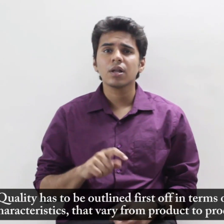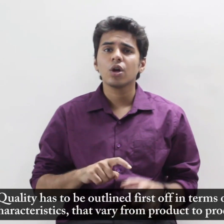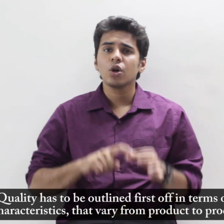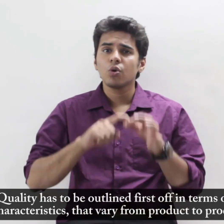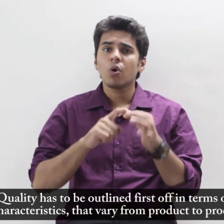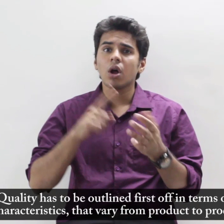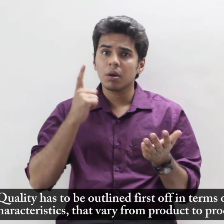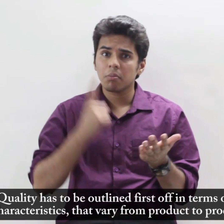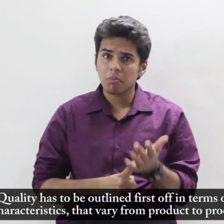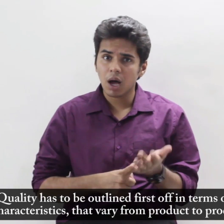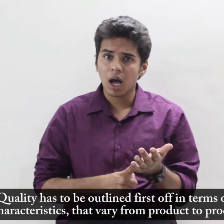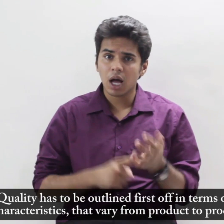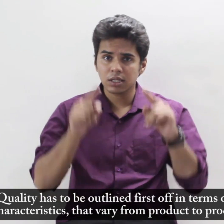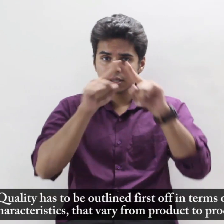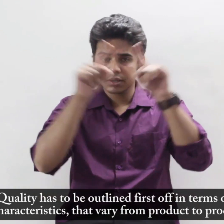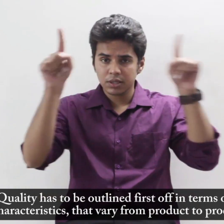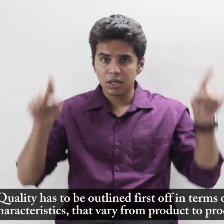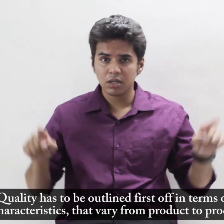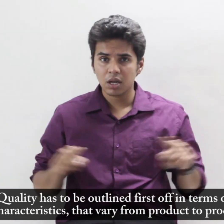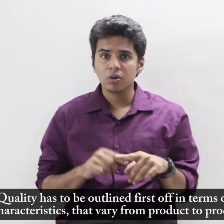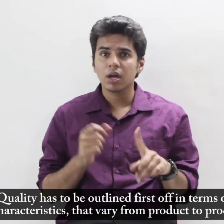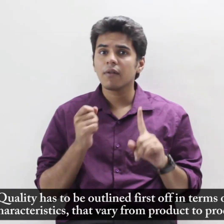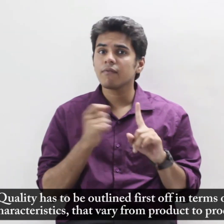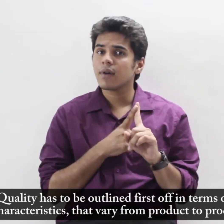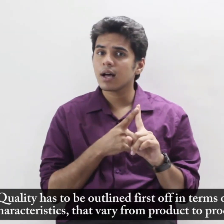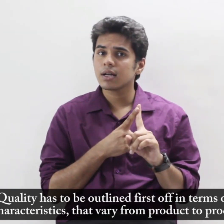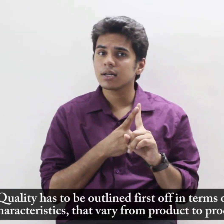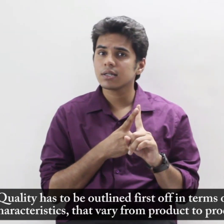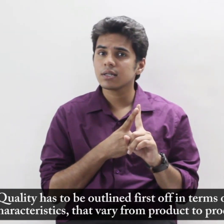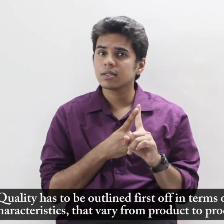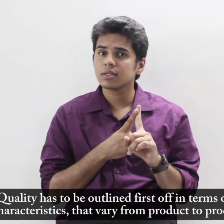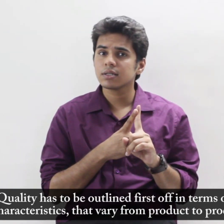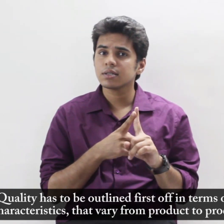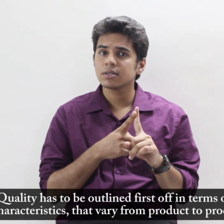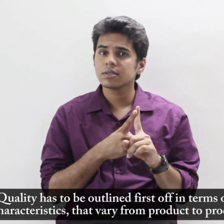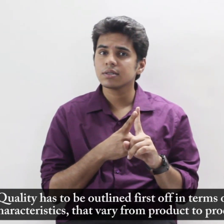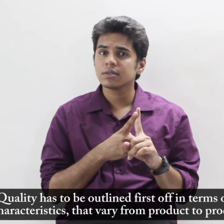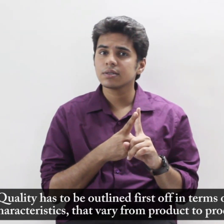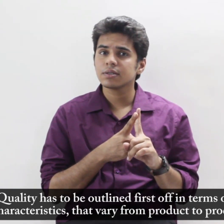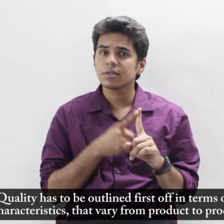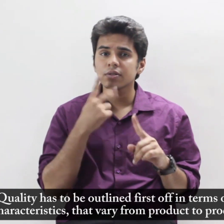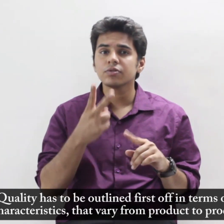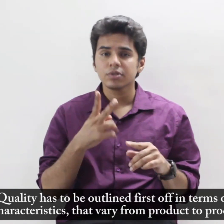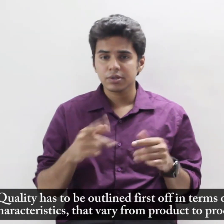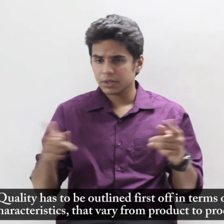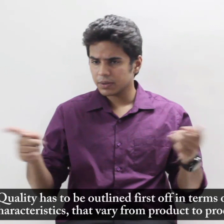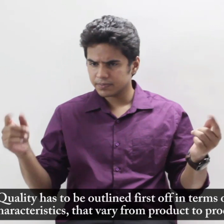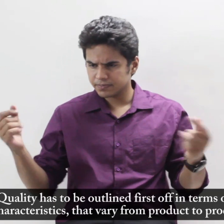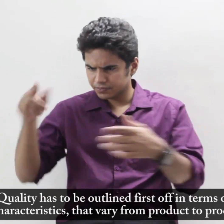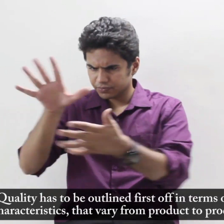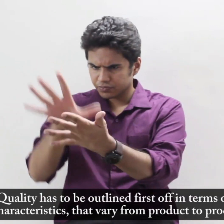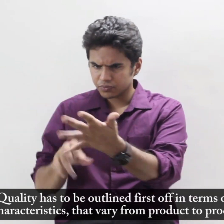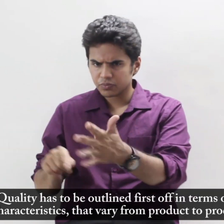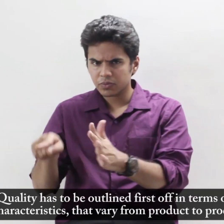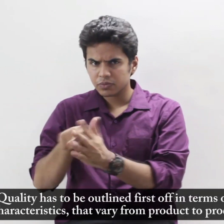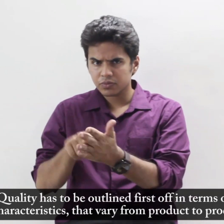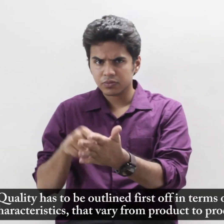This means quality has to be outlined first off in terms of parameters or characteristics that